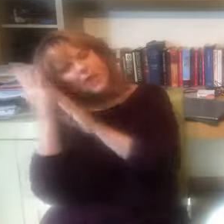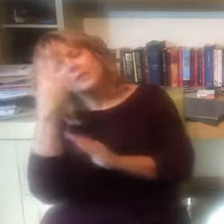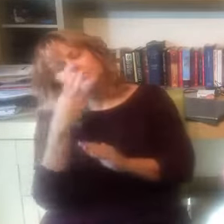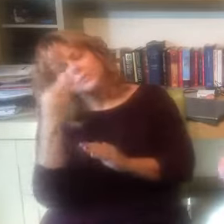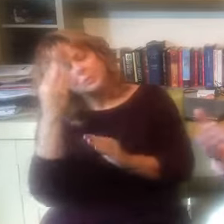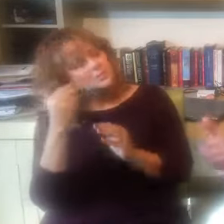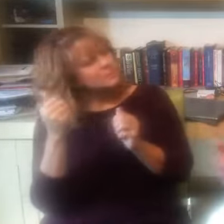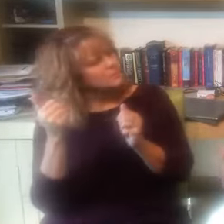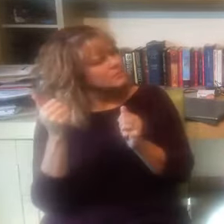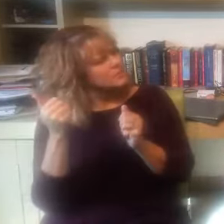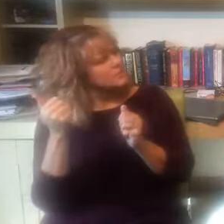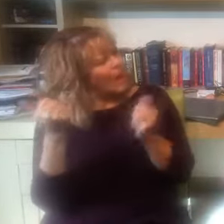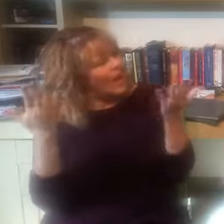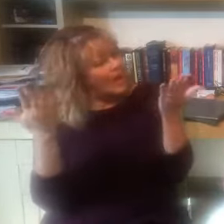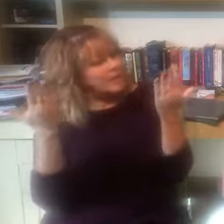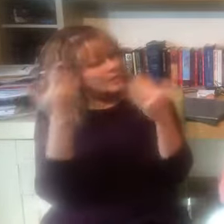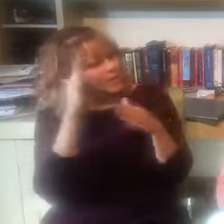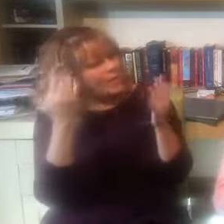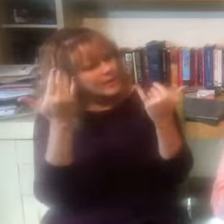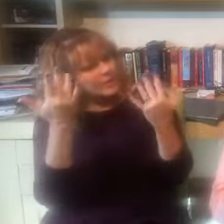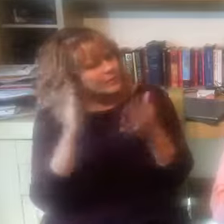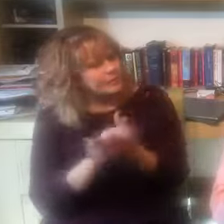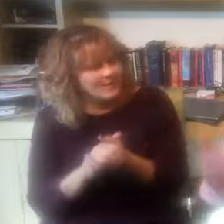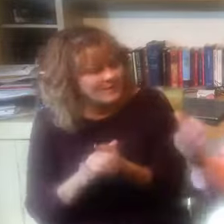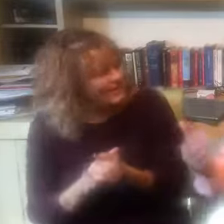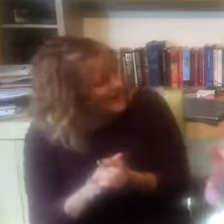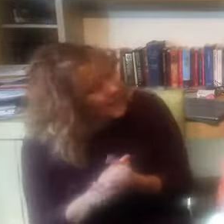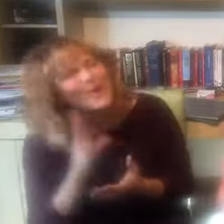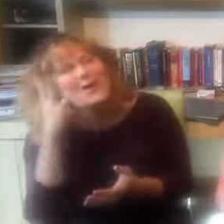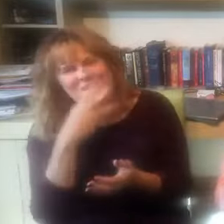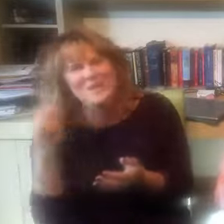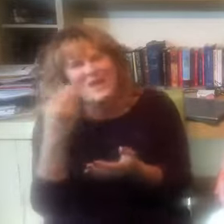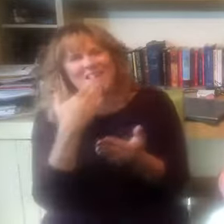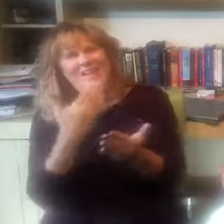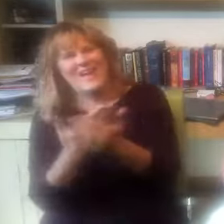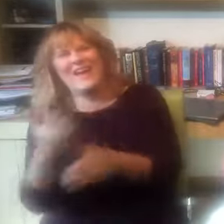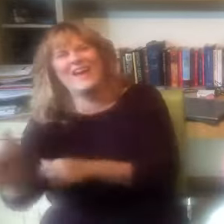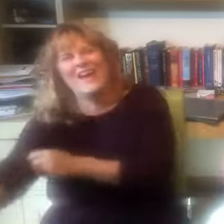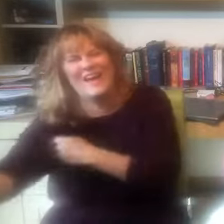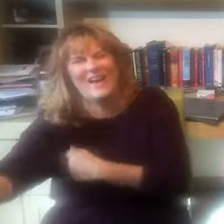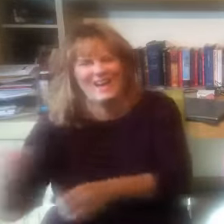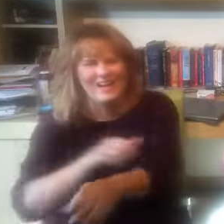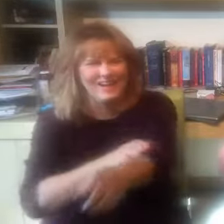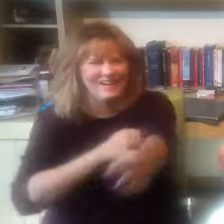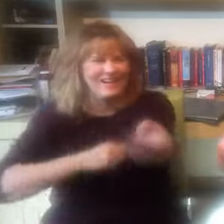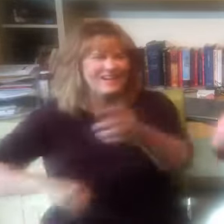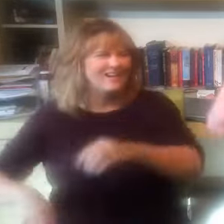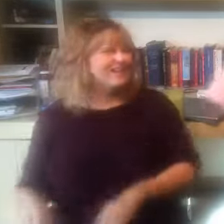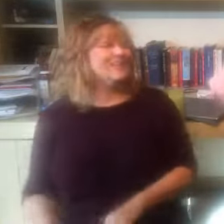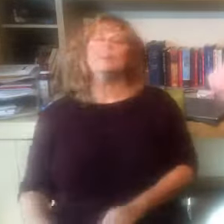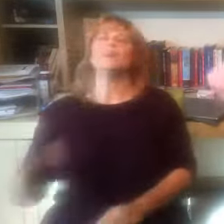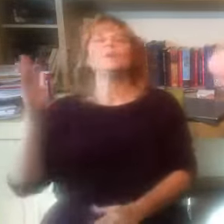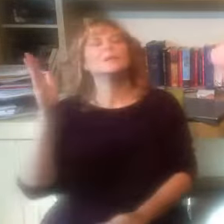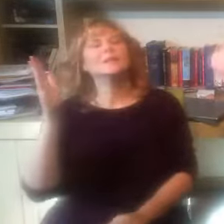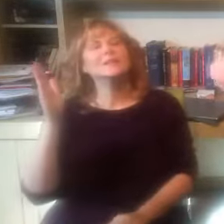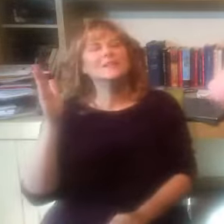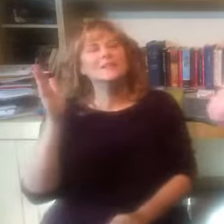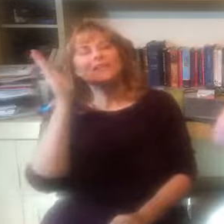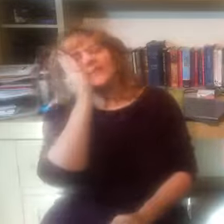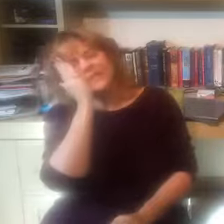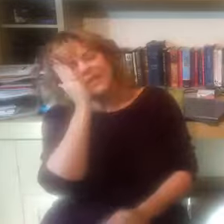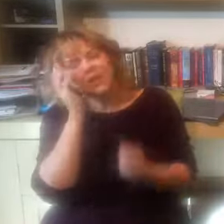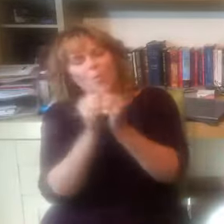with, I don't know why I'm looking at you so much today. I don't know why either. You're beautiful. That's why it is. But he would sleep with a Bible underneath